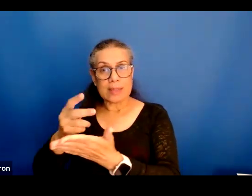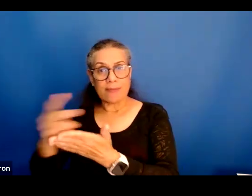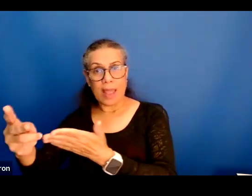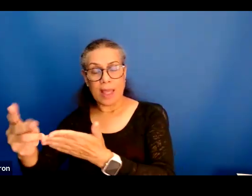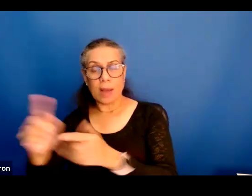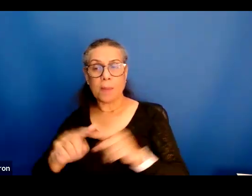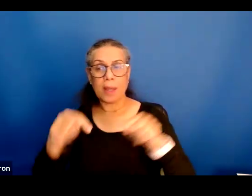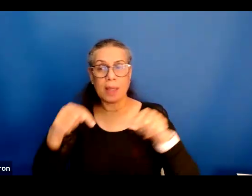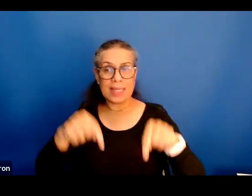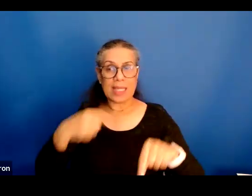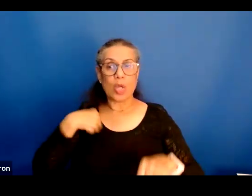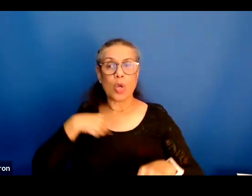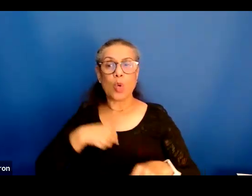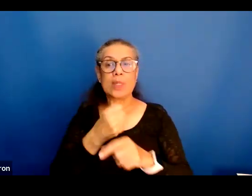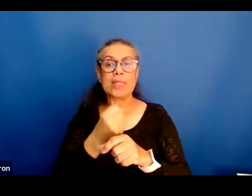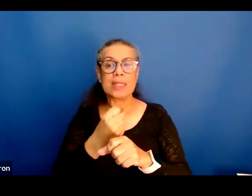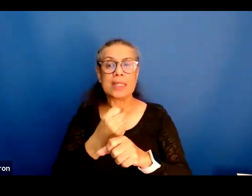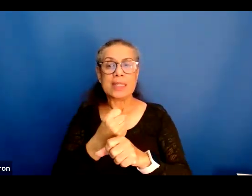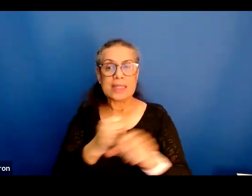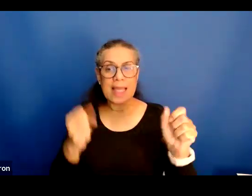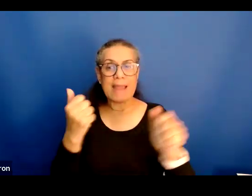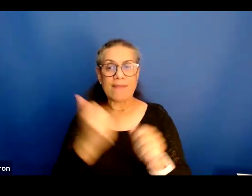we serve everybody.